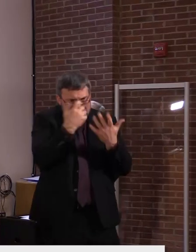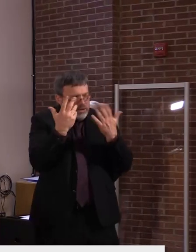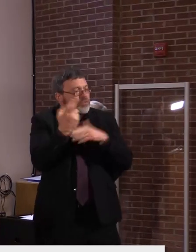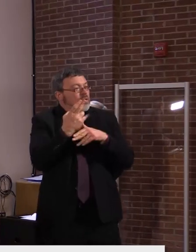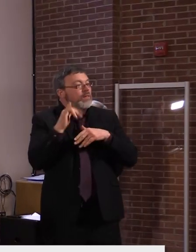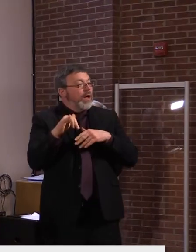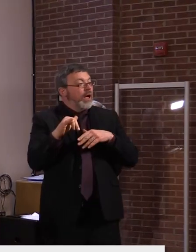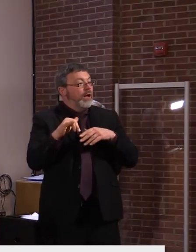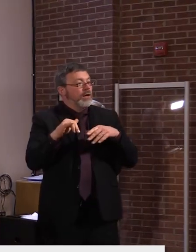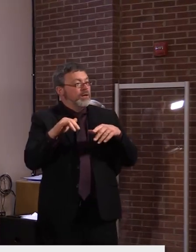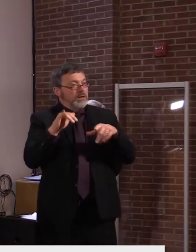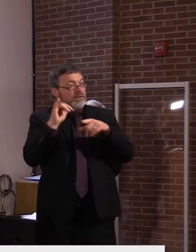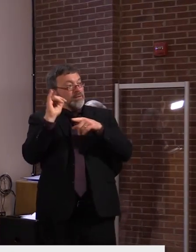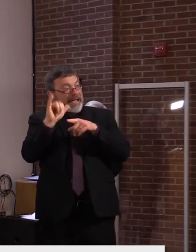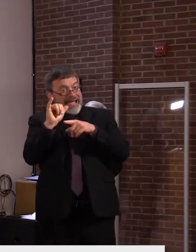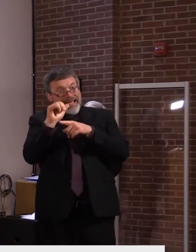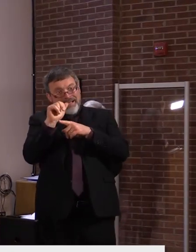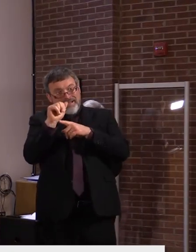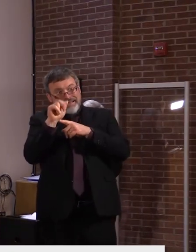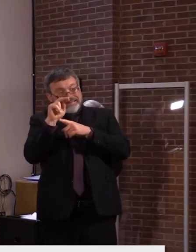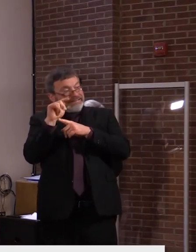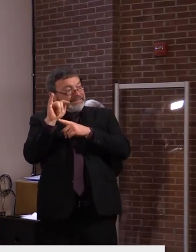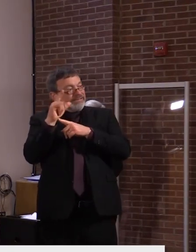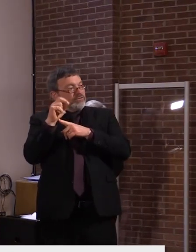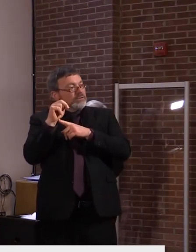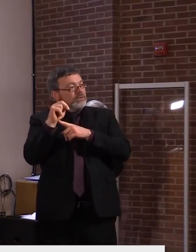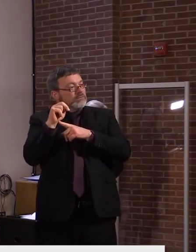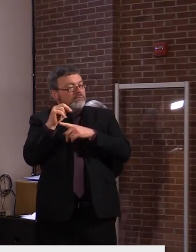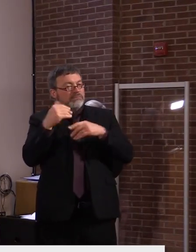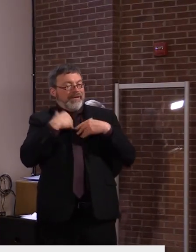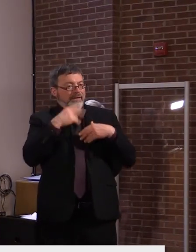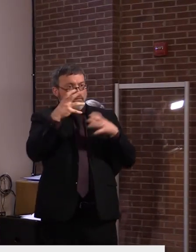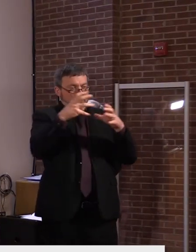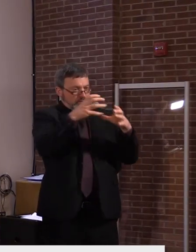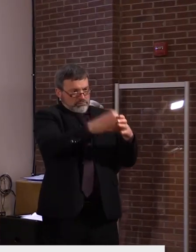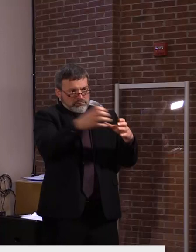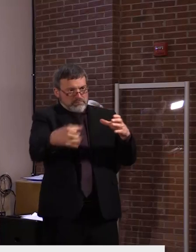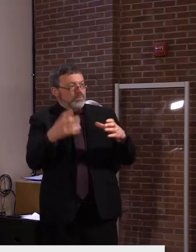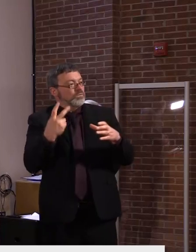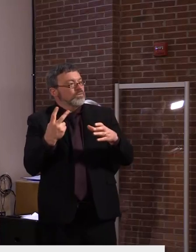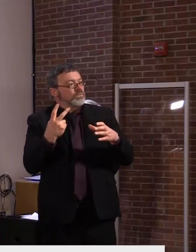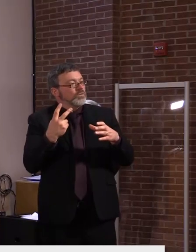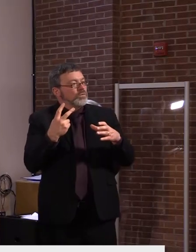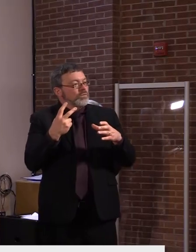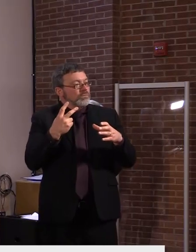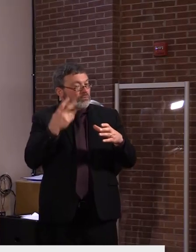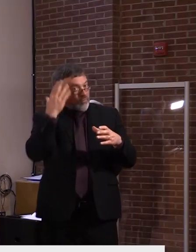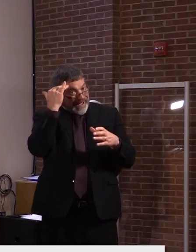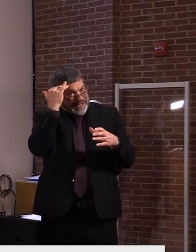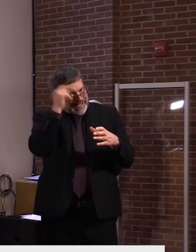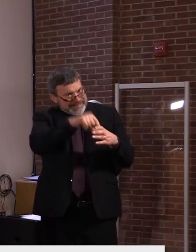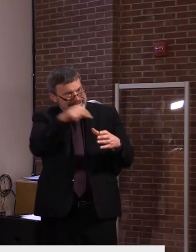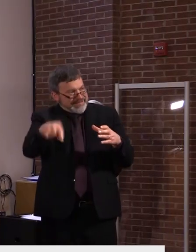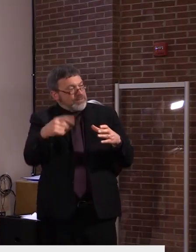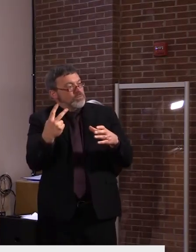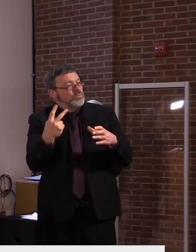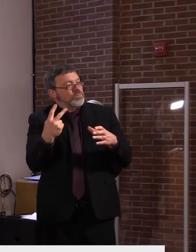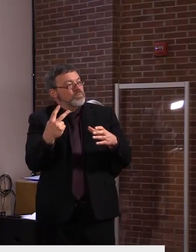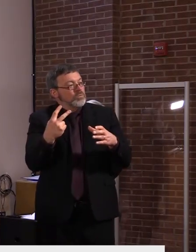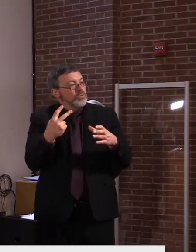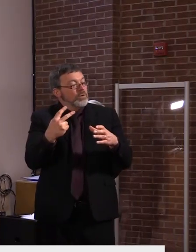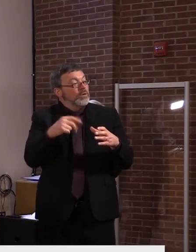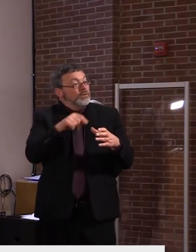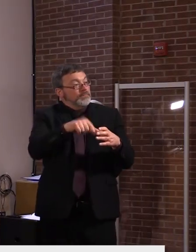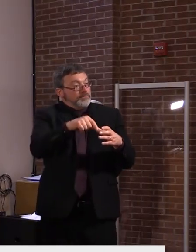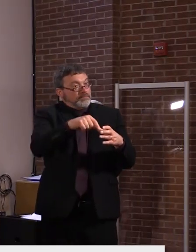So usually they come in a two-pack, and there's a good reason for that. While doing one and never